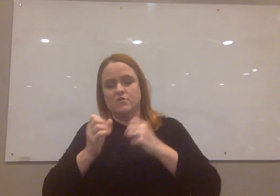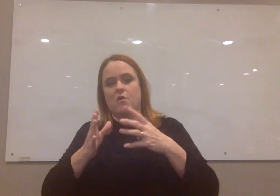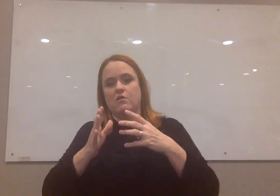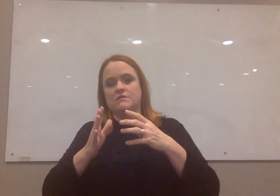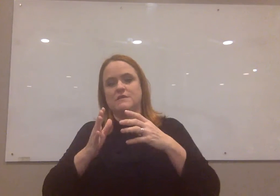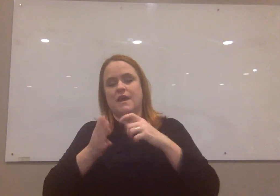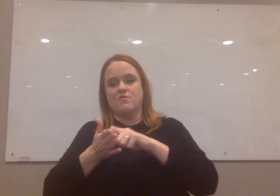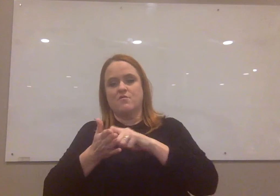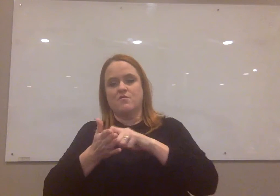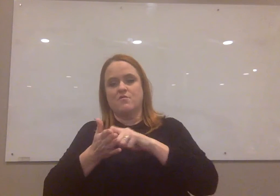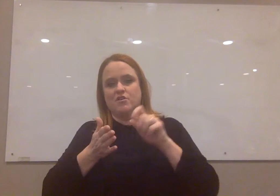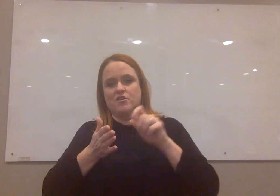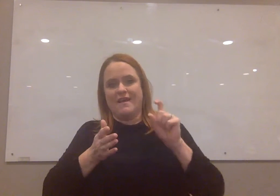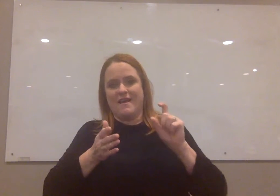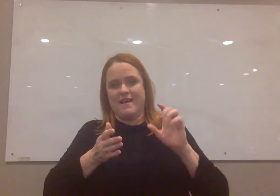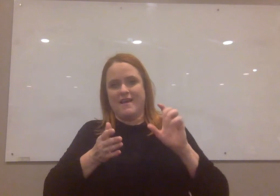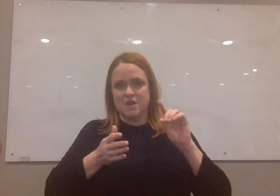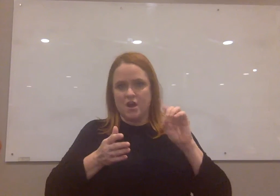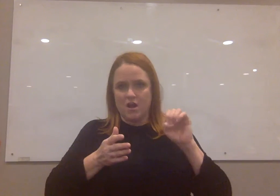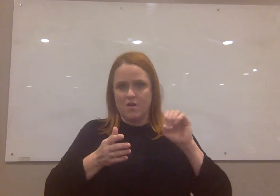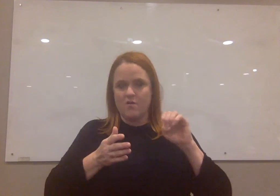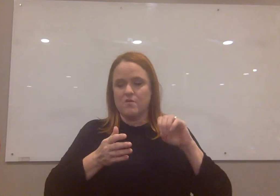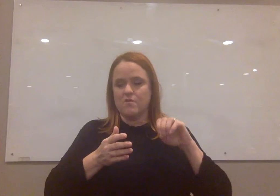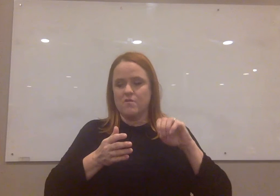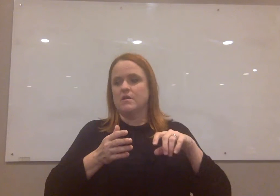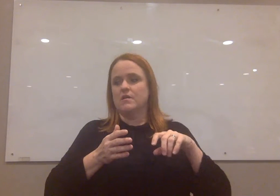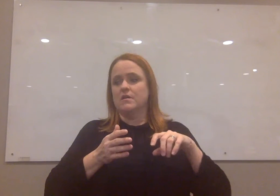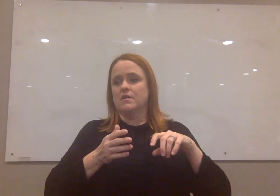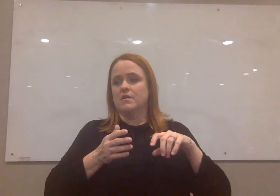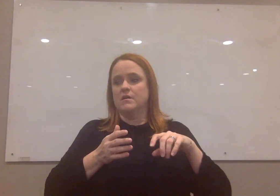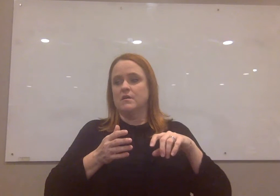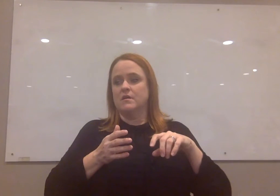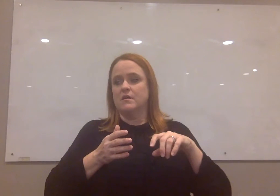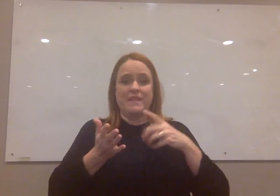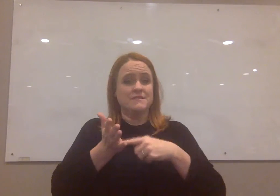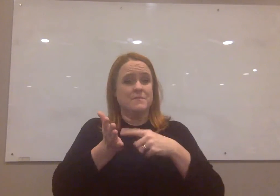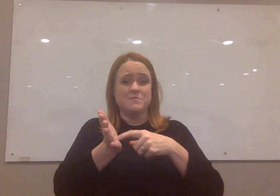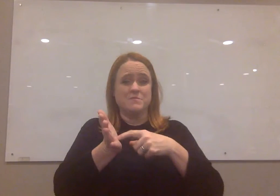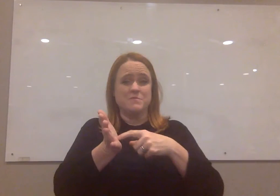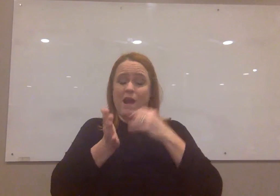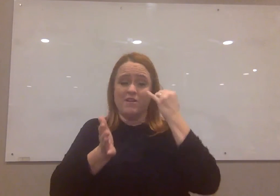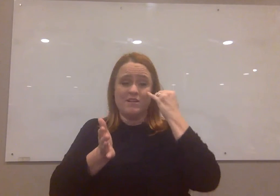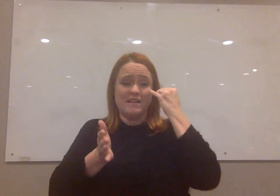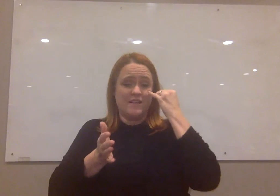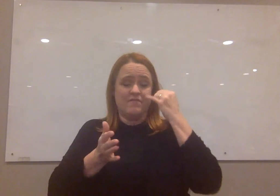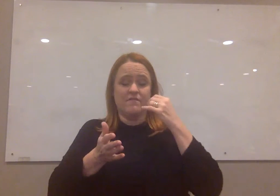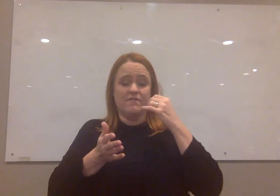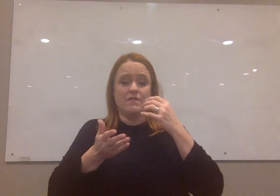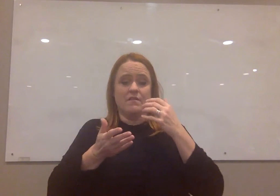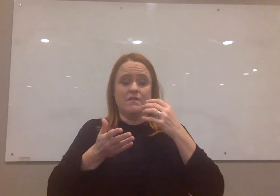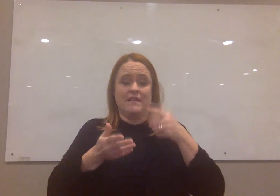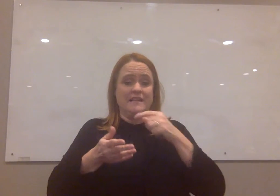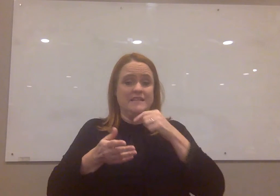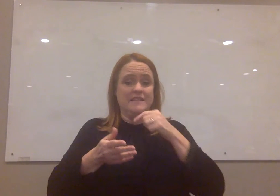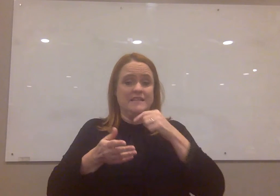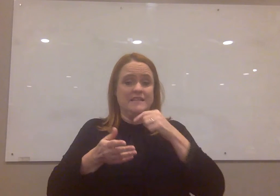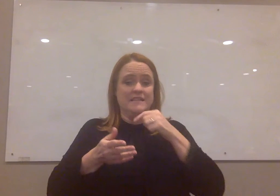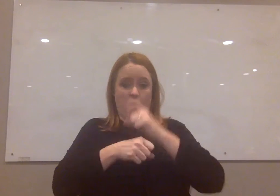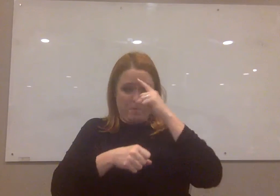process to monitor it, but if the process itself isn't doing any work because of the writers, then you might as well just have a supervisor watch it,